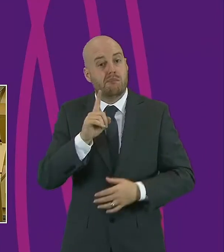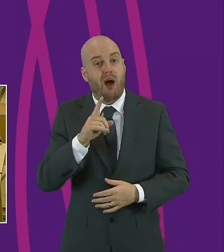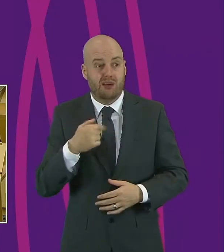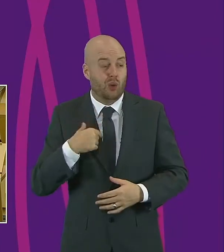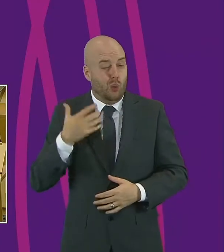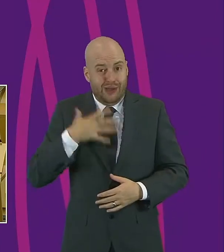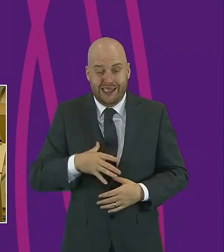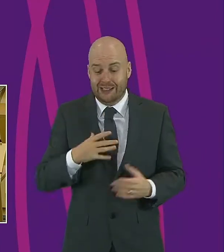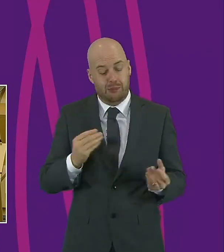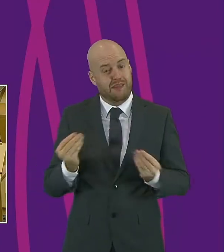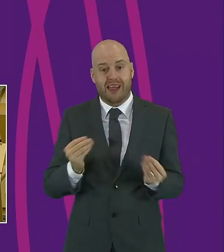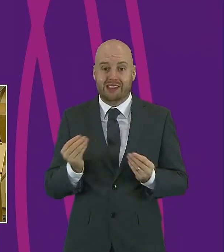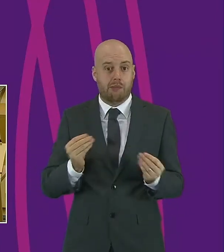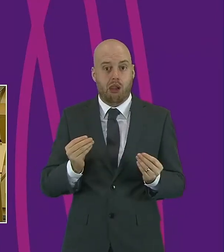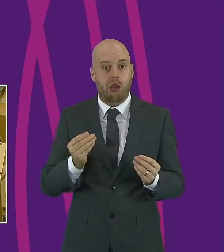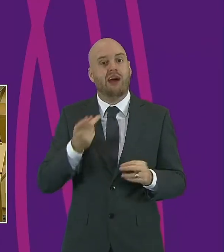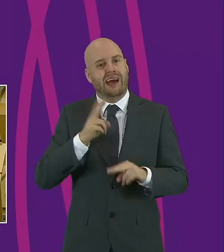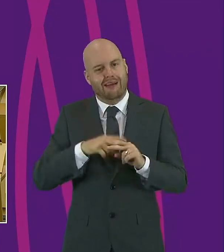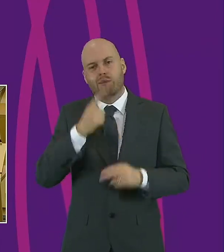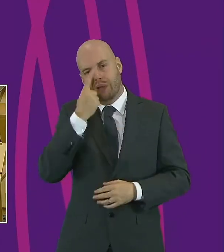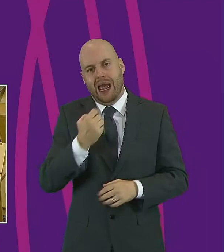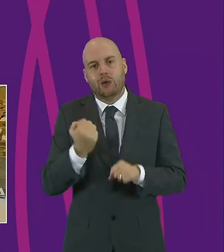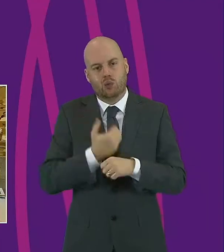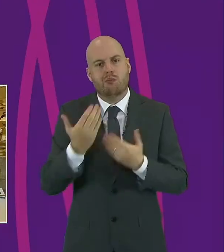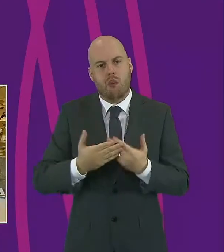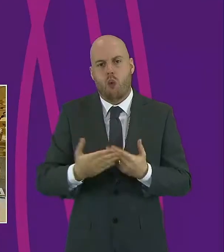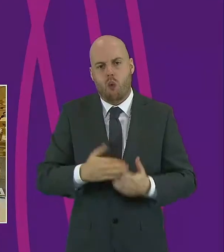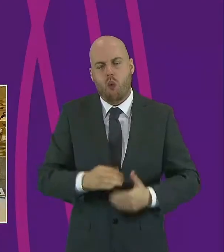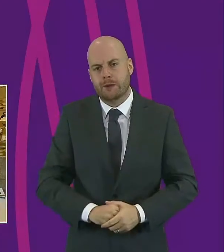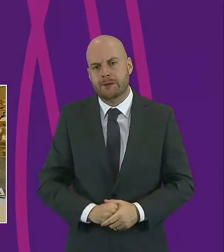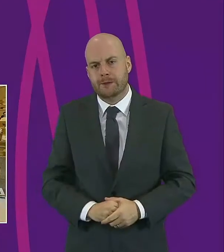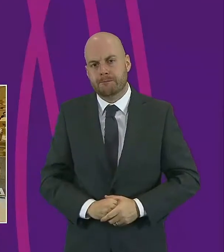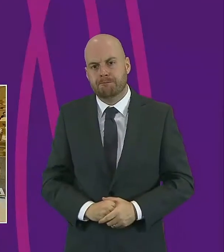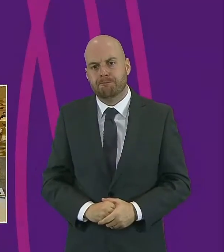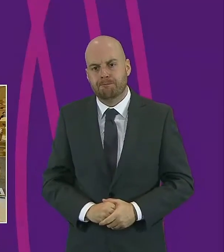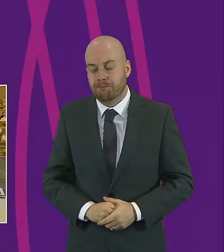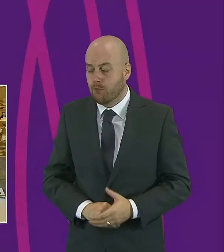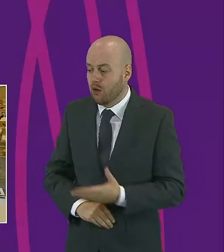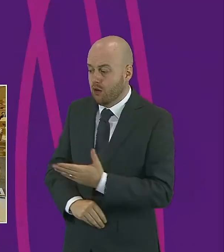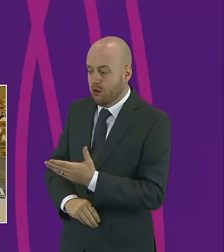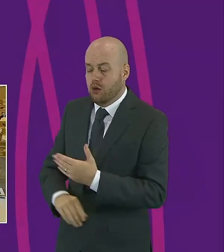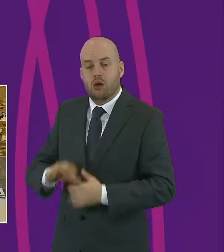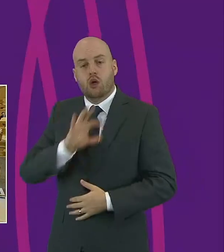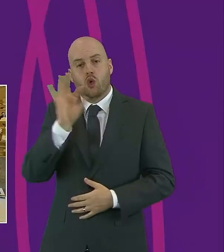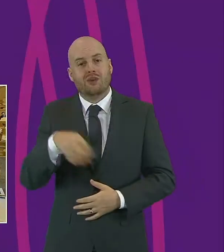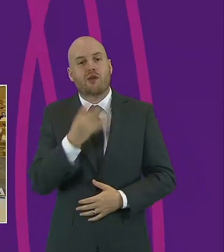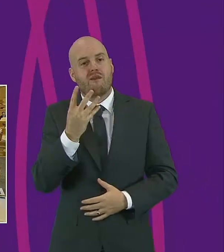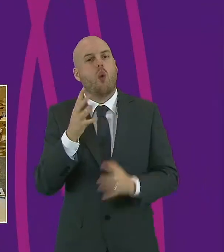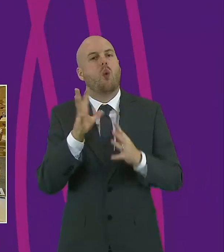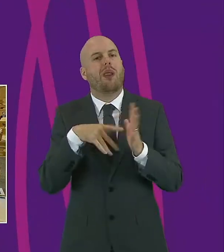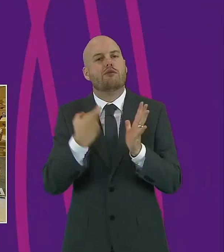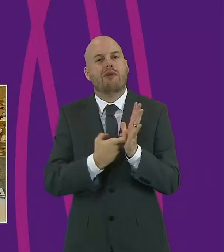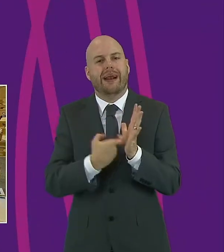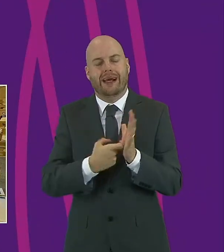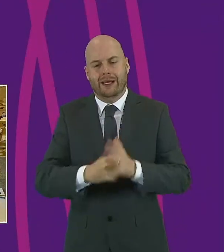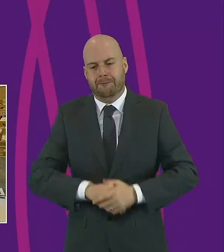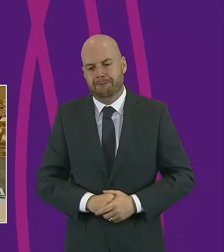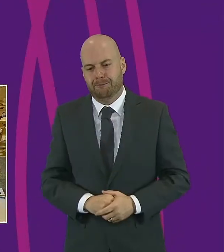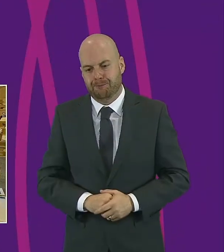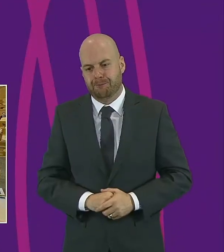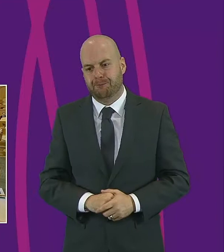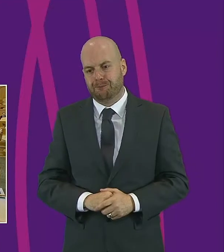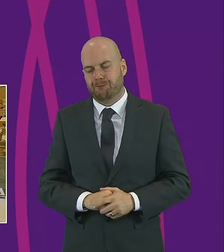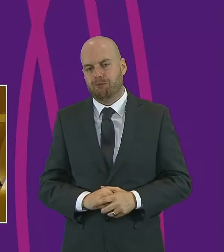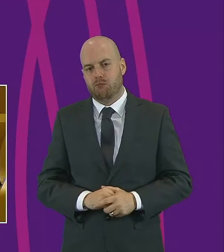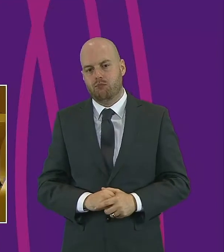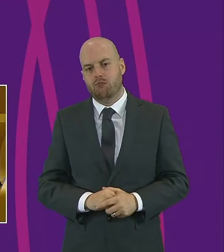flexibility if we're going to be able to do more. Question number 4, Willie Rennie. 2 months ago, the